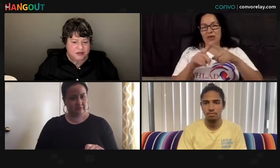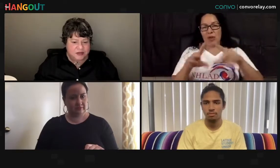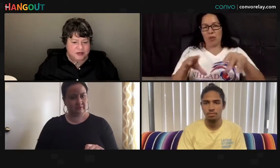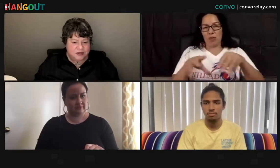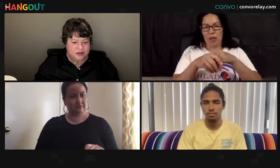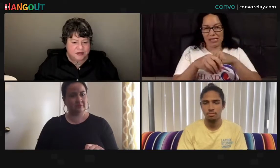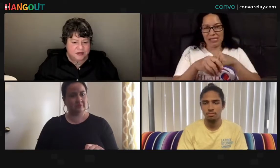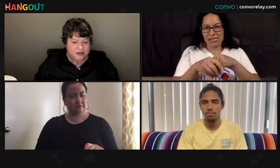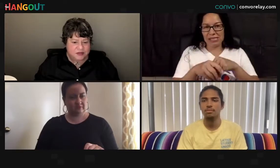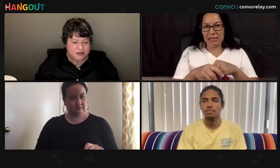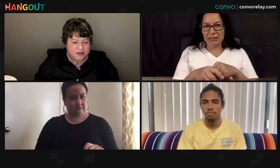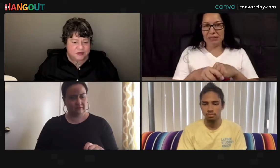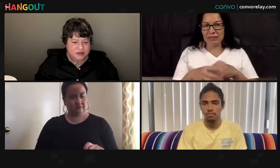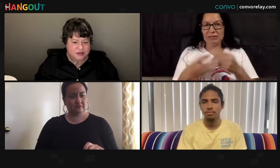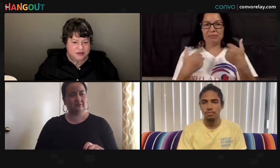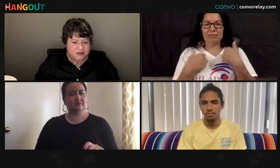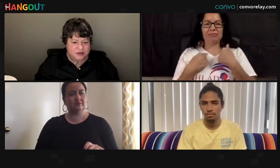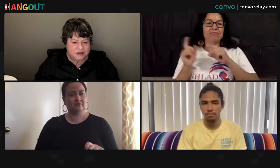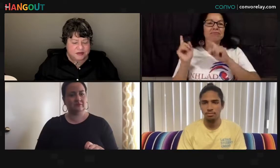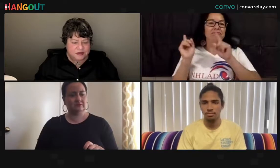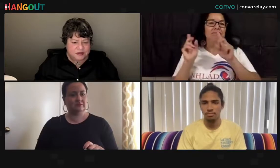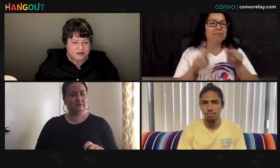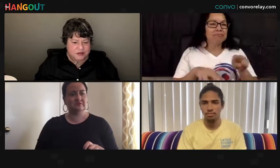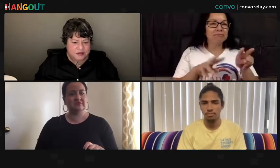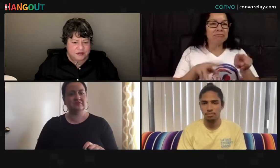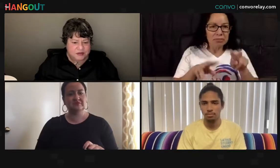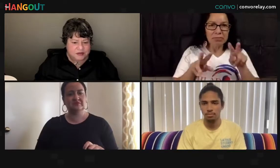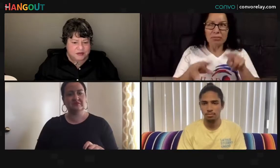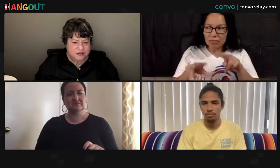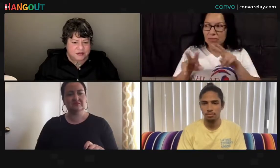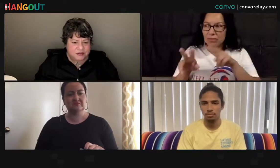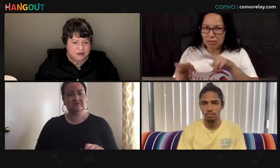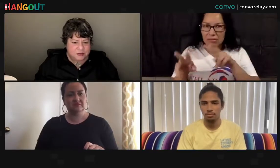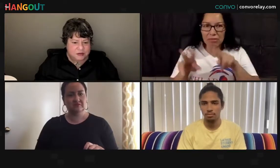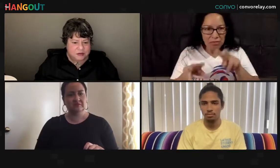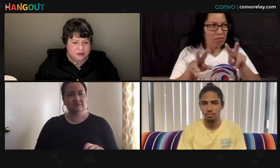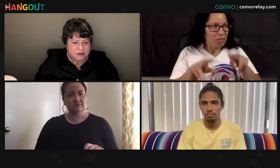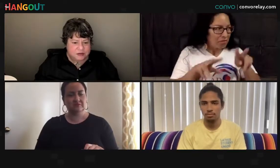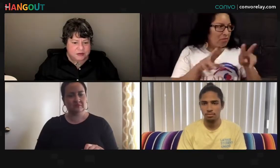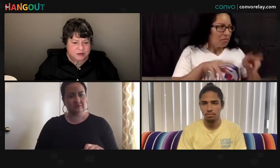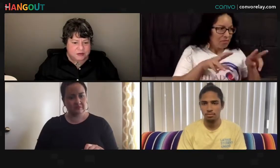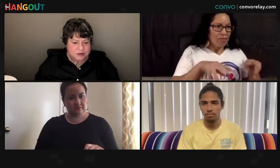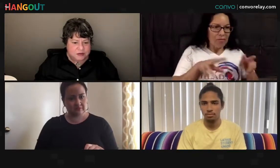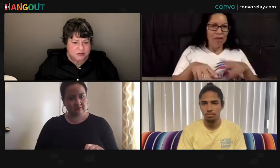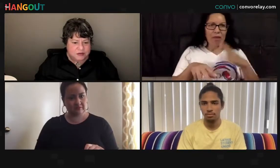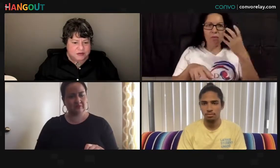I went over for my friend's wedding. And I went there and started looking around,